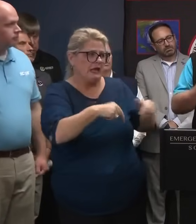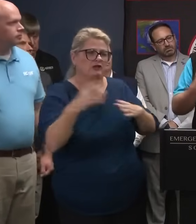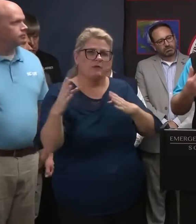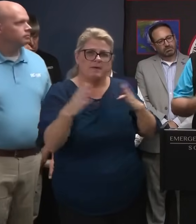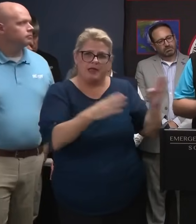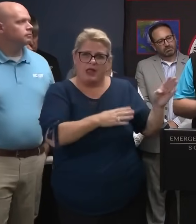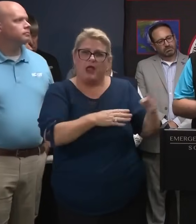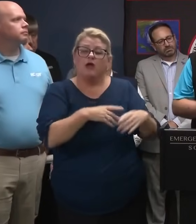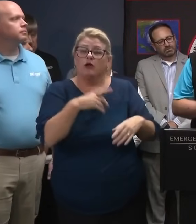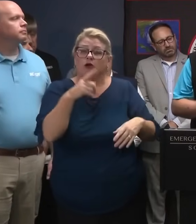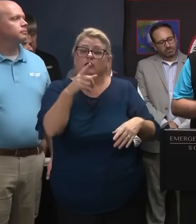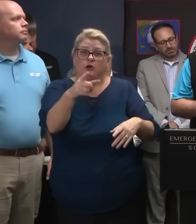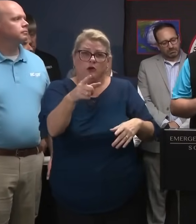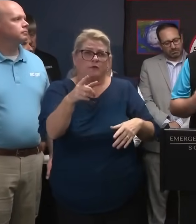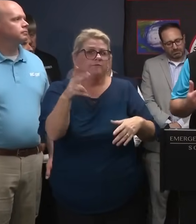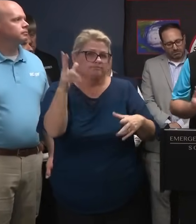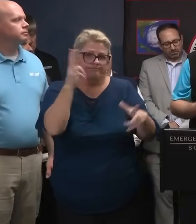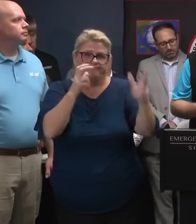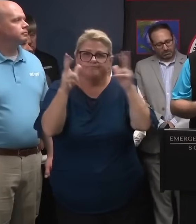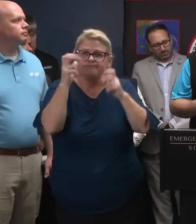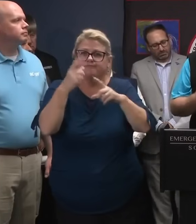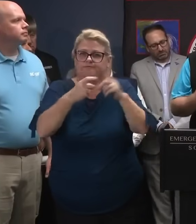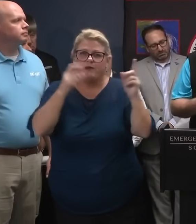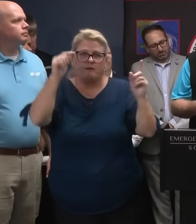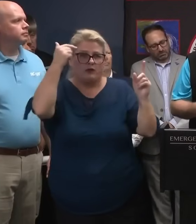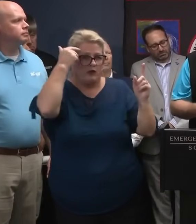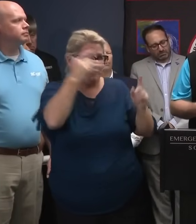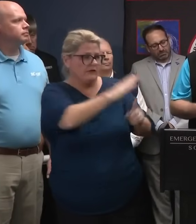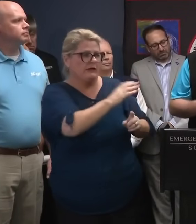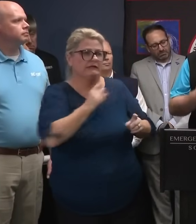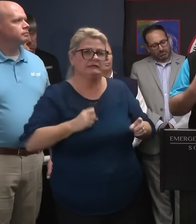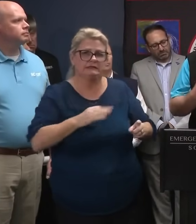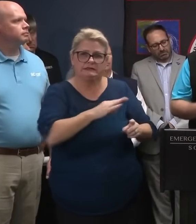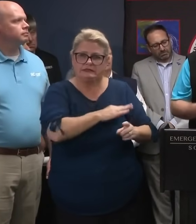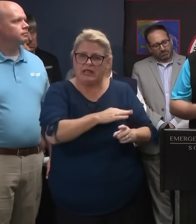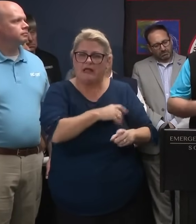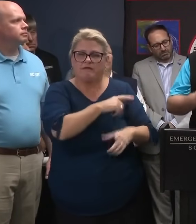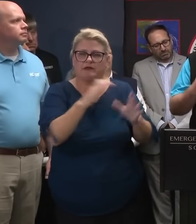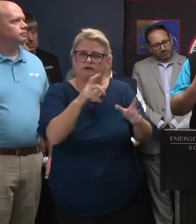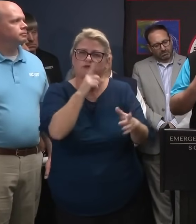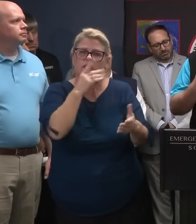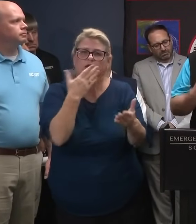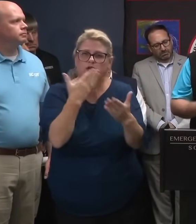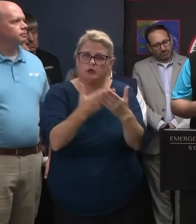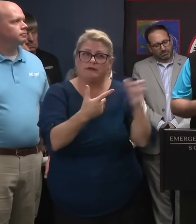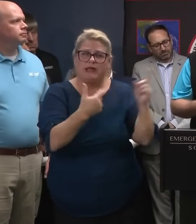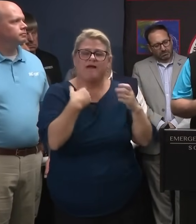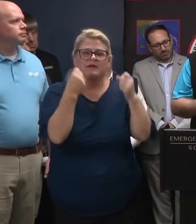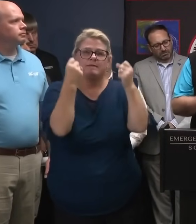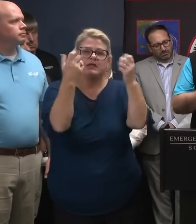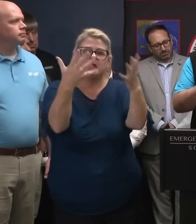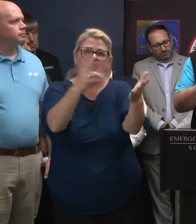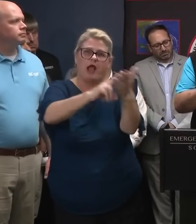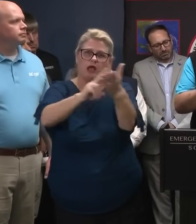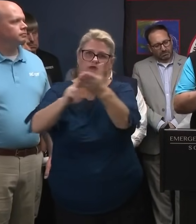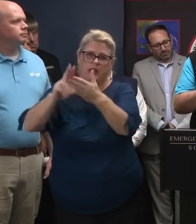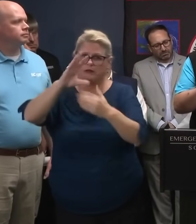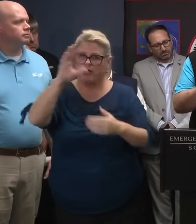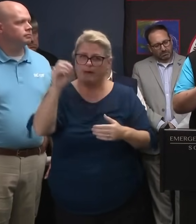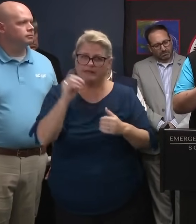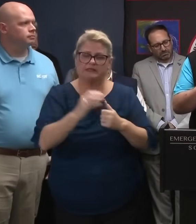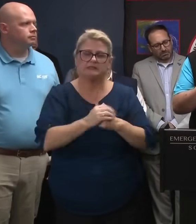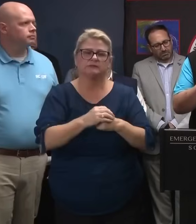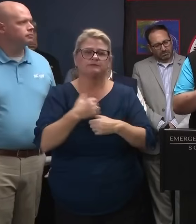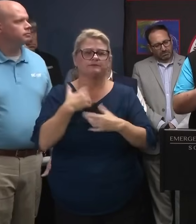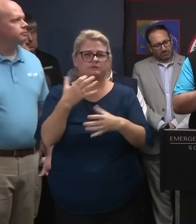have heard from all of the governor's staff about how well they do and how many contracts they have in place. But I do want